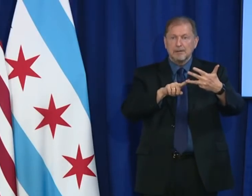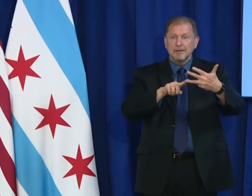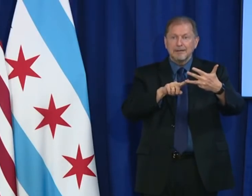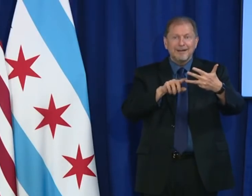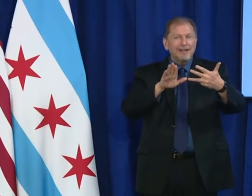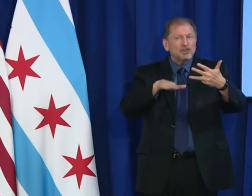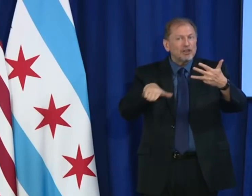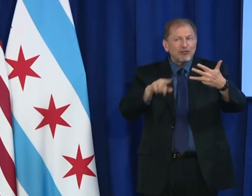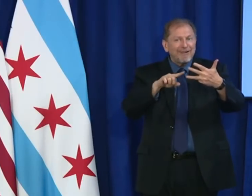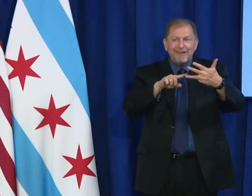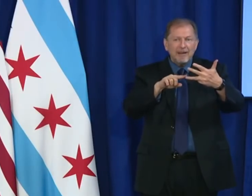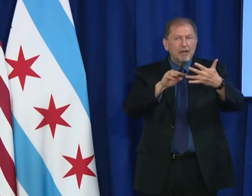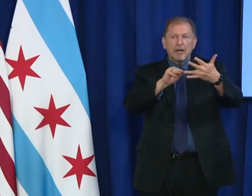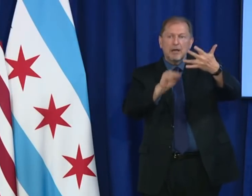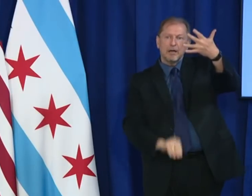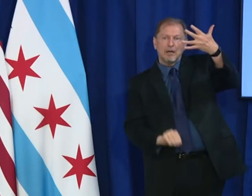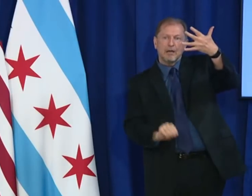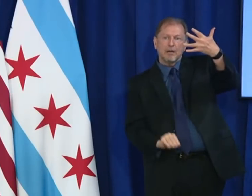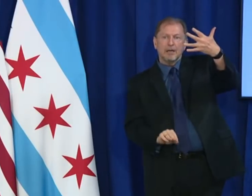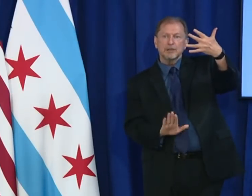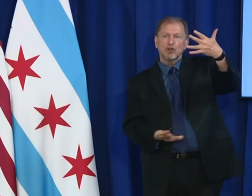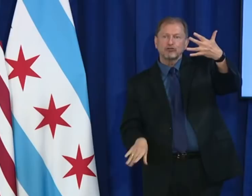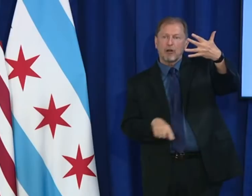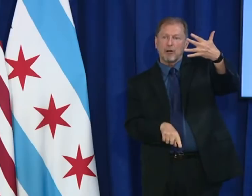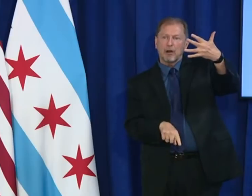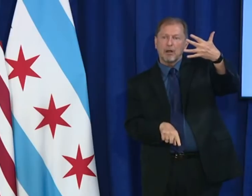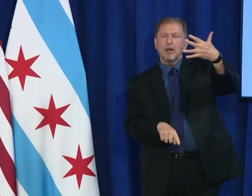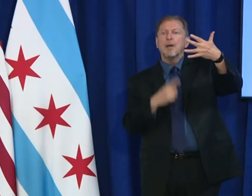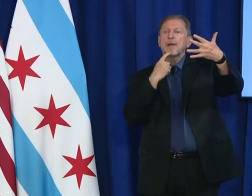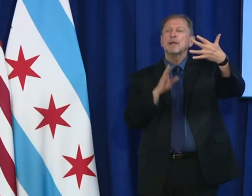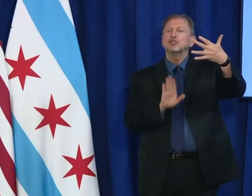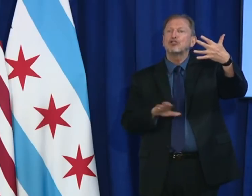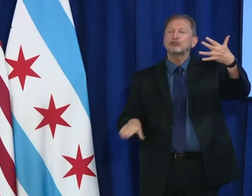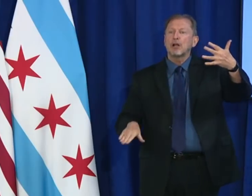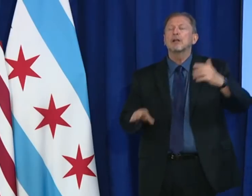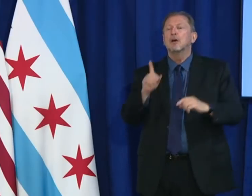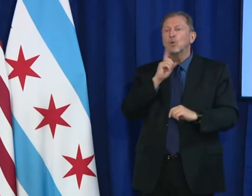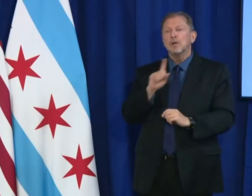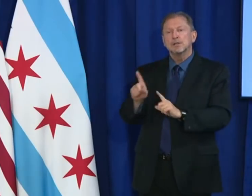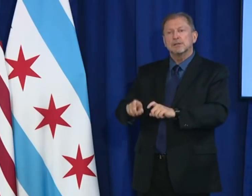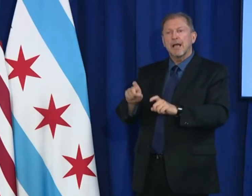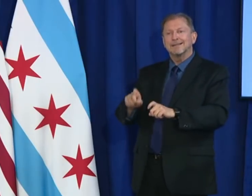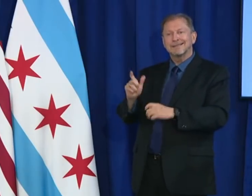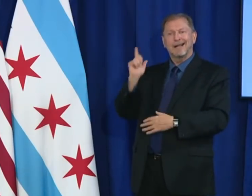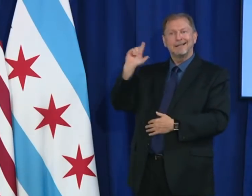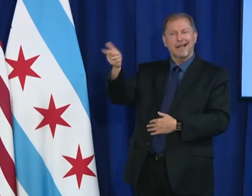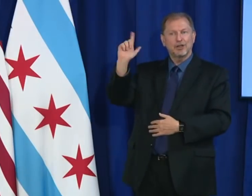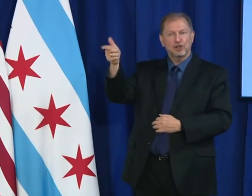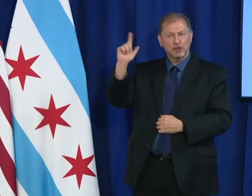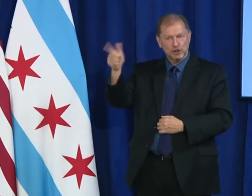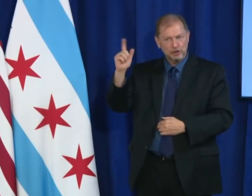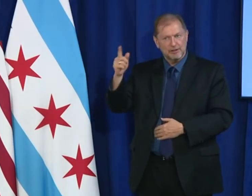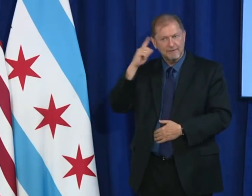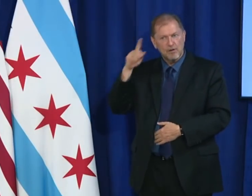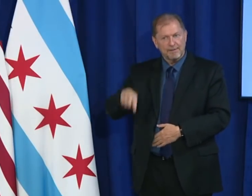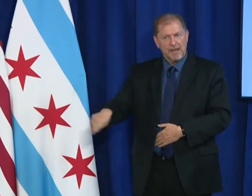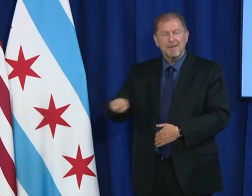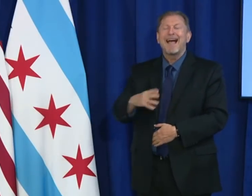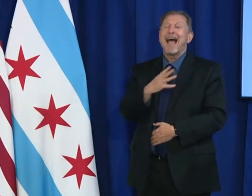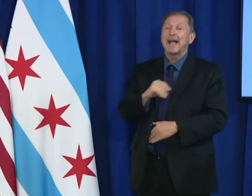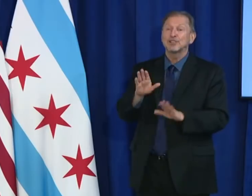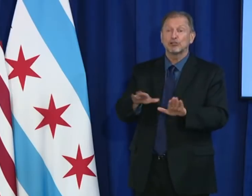later because there will be trials that are done specifically for children that are not done at this point. And children, by and